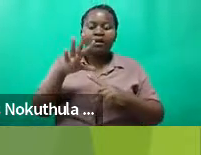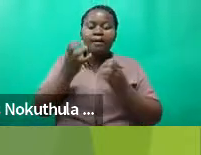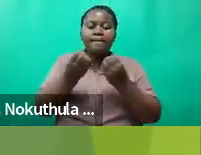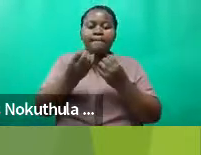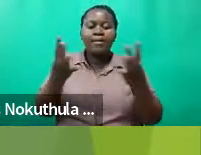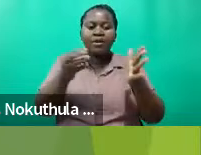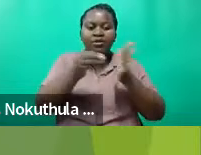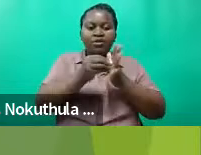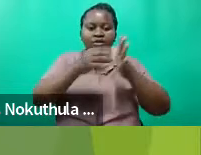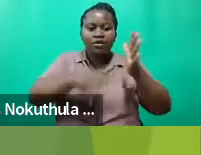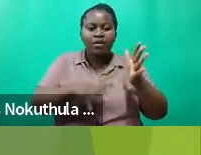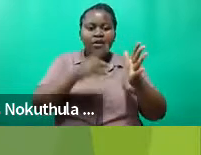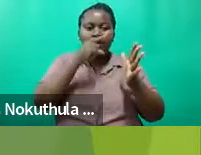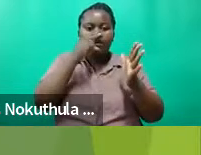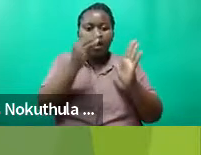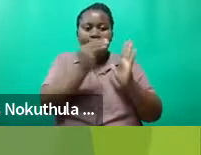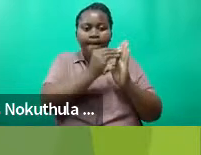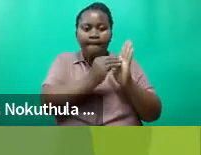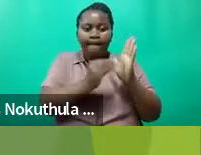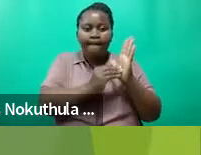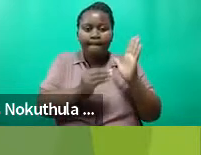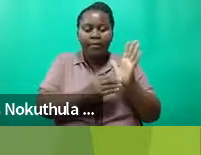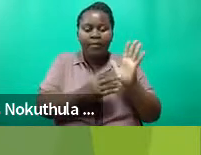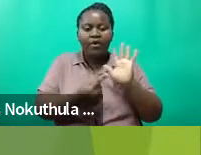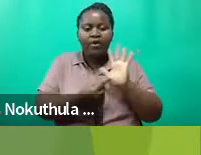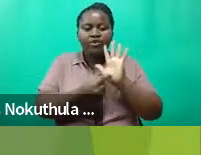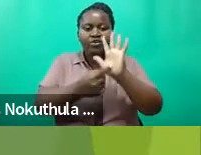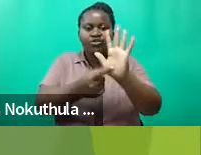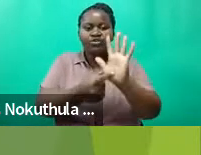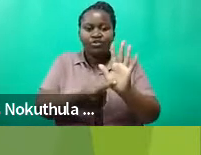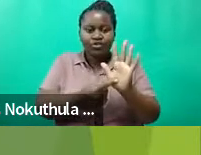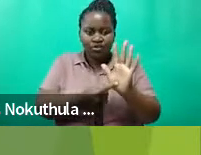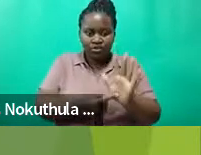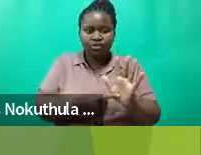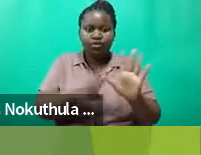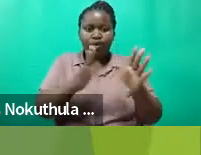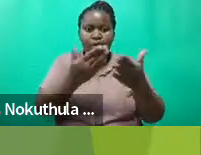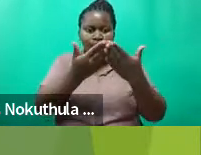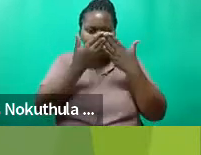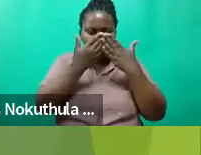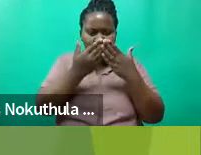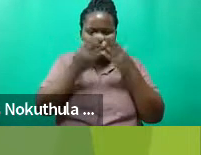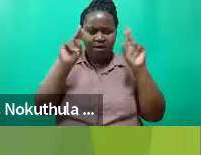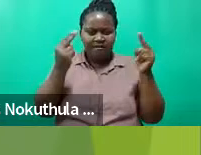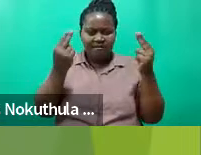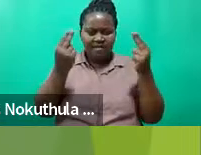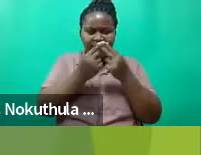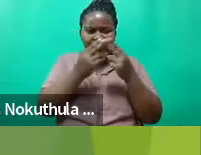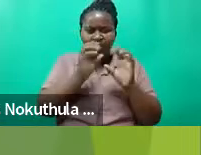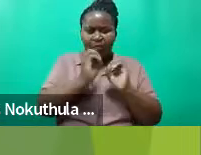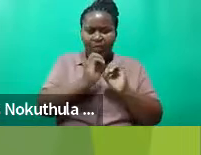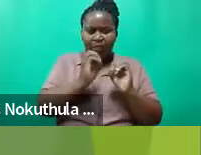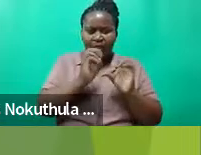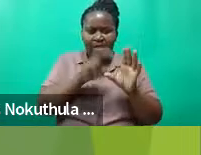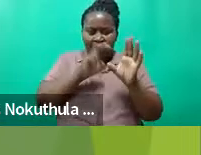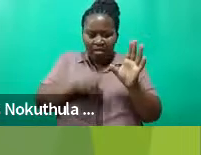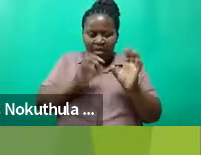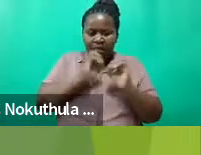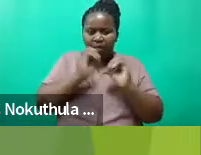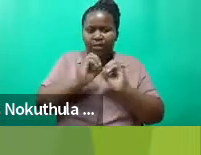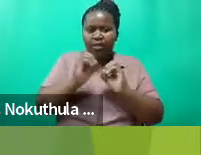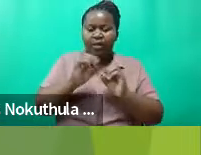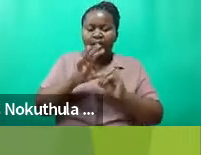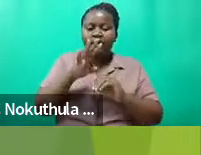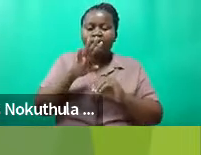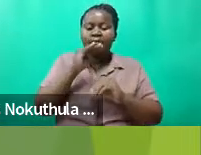on the list indicated that they were no longer students at the university. So for recommendation is that it will be interesting